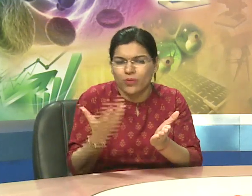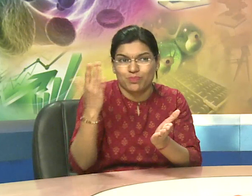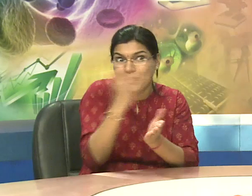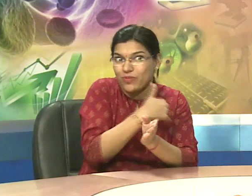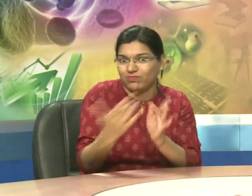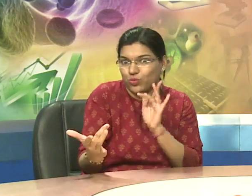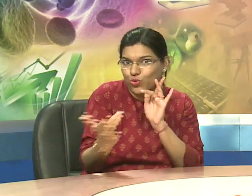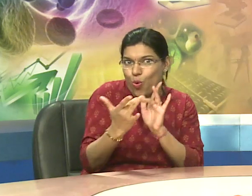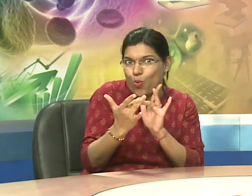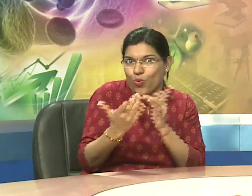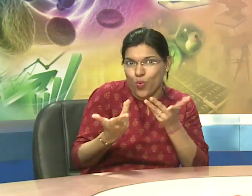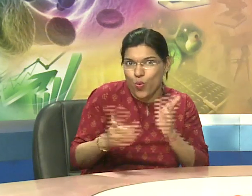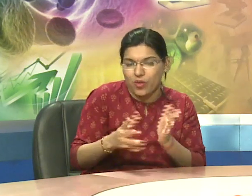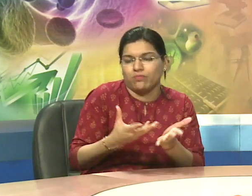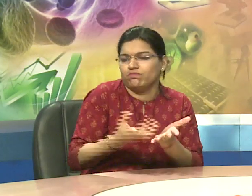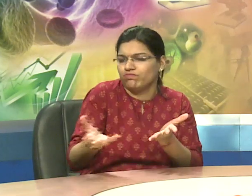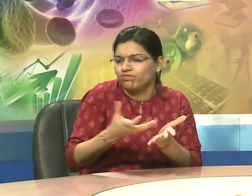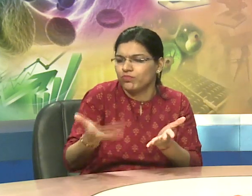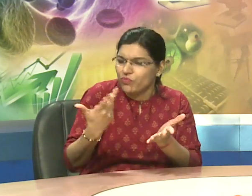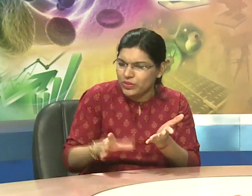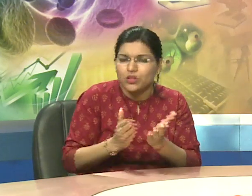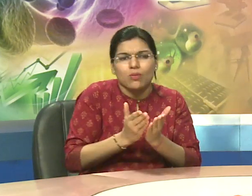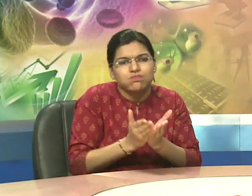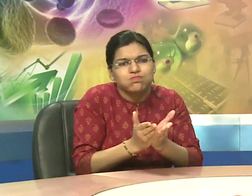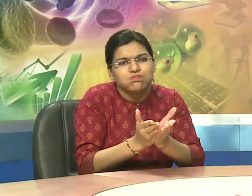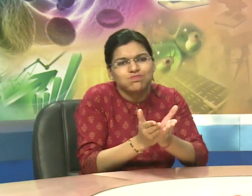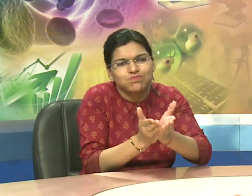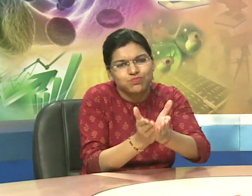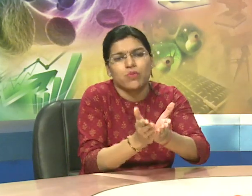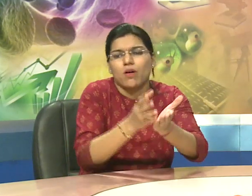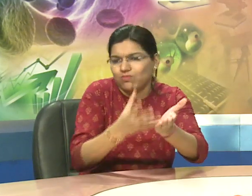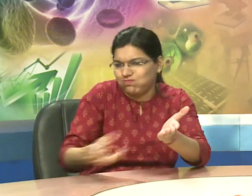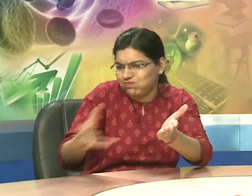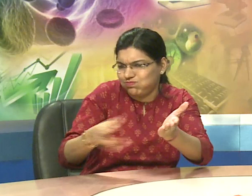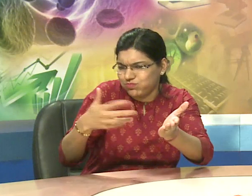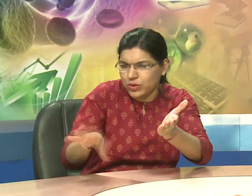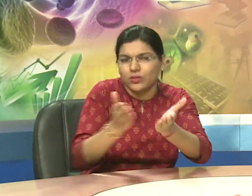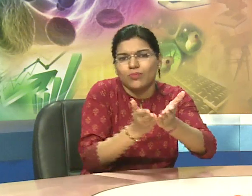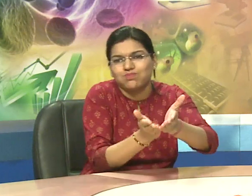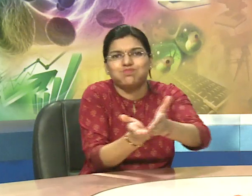I can't go straight. Firstly, I have to check my route and